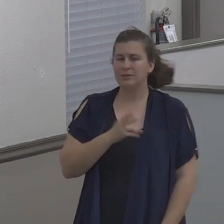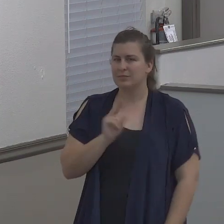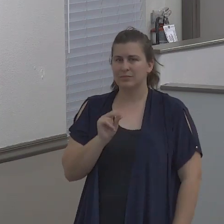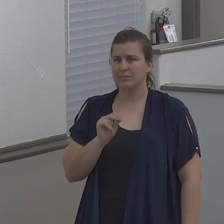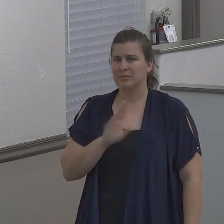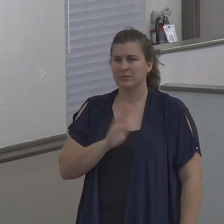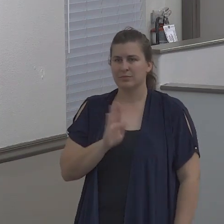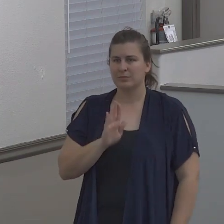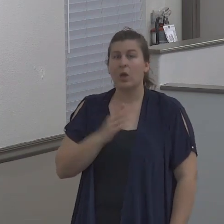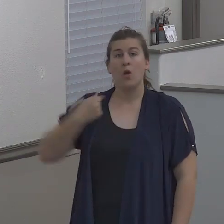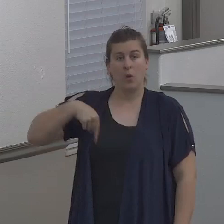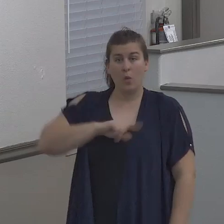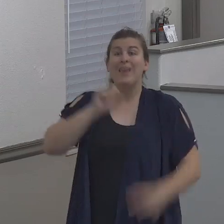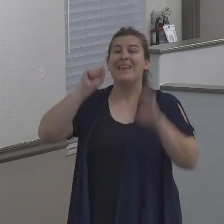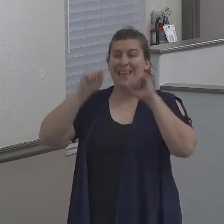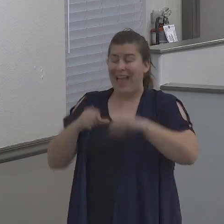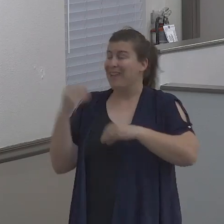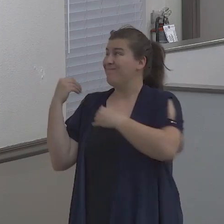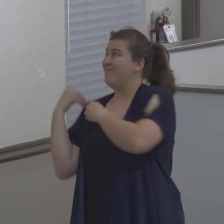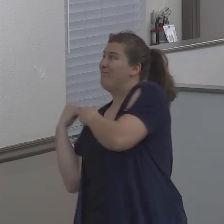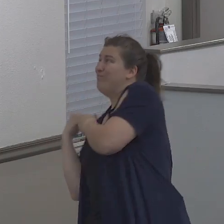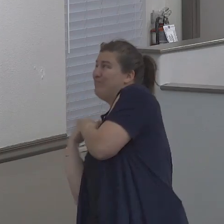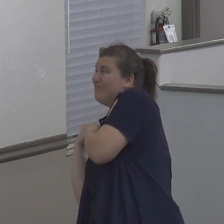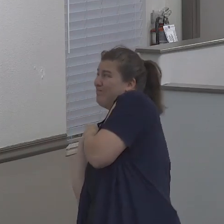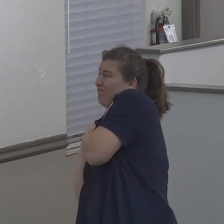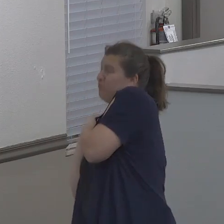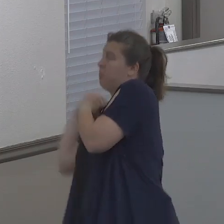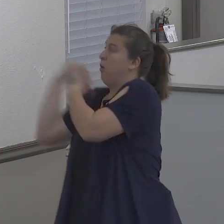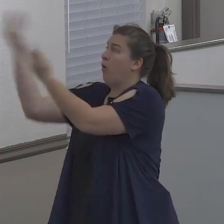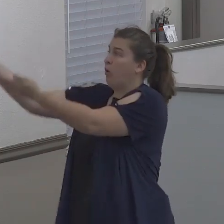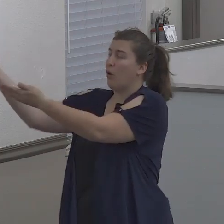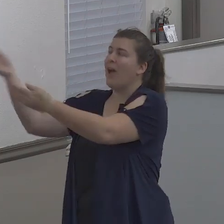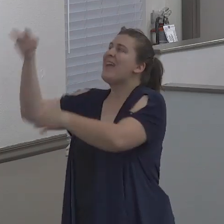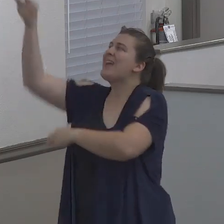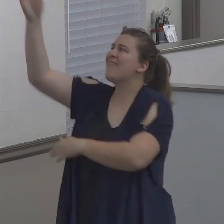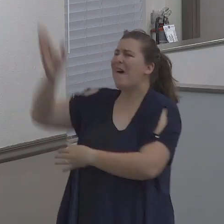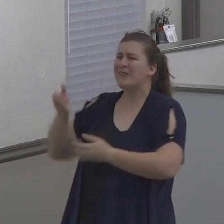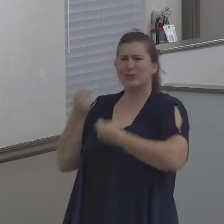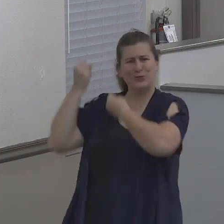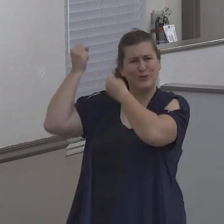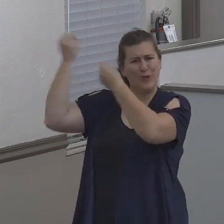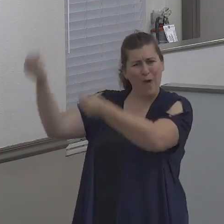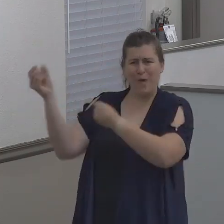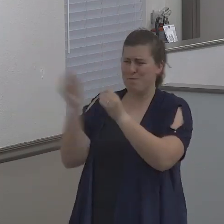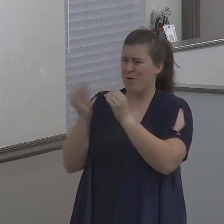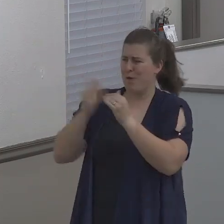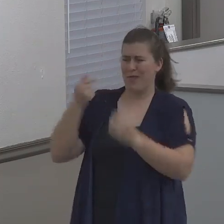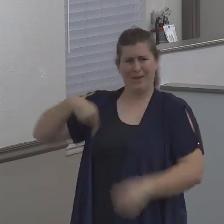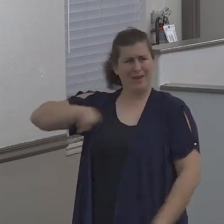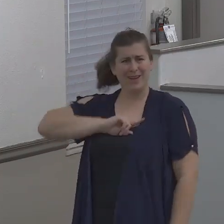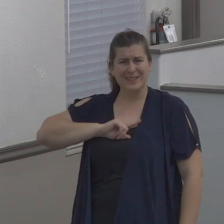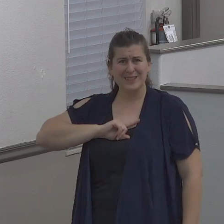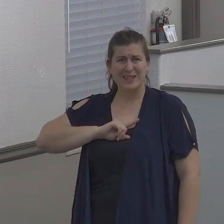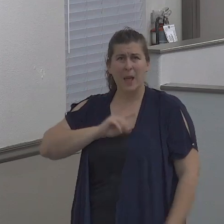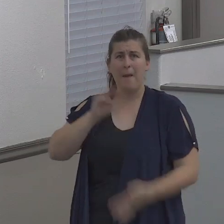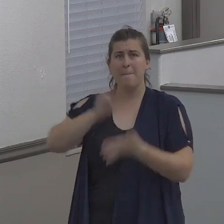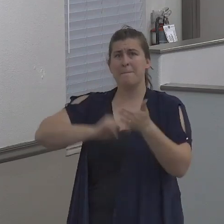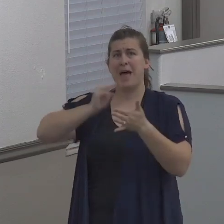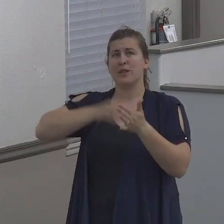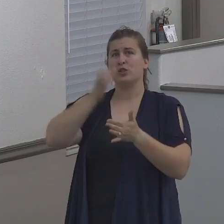We don't have to bear those worries alone, at least. We can give them over to God. God's stronger than we